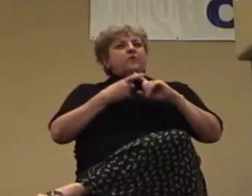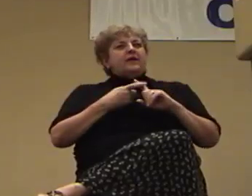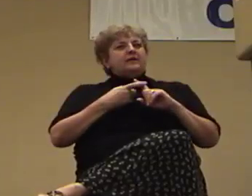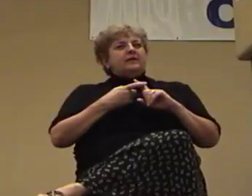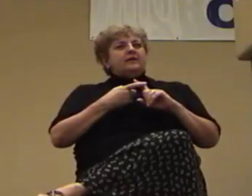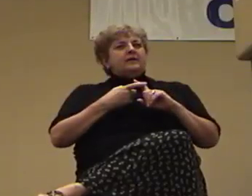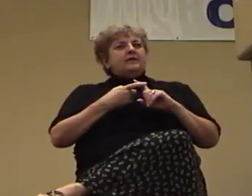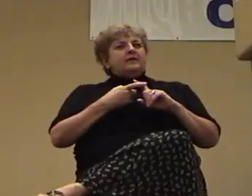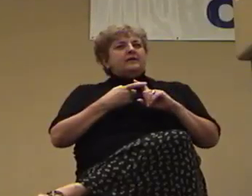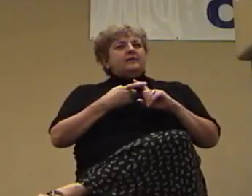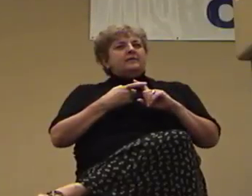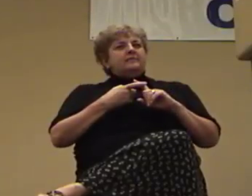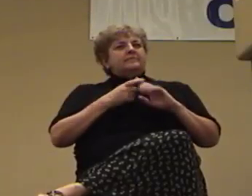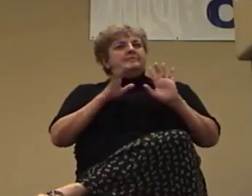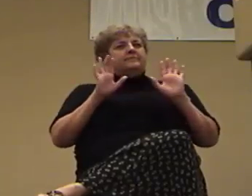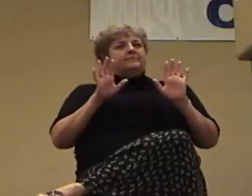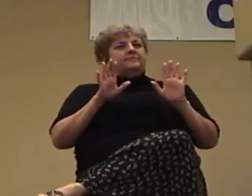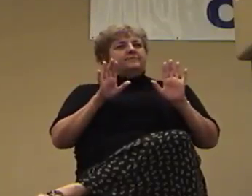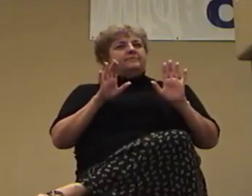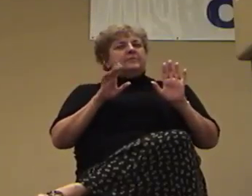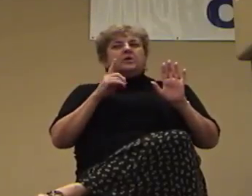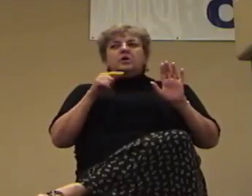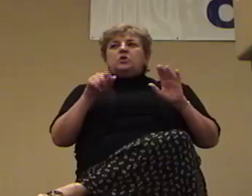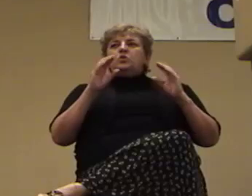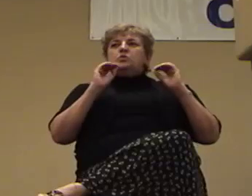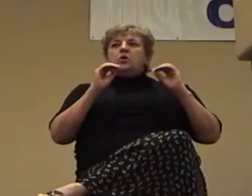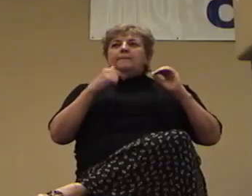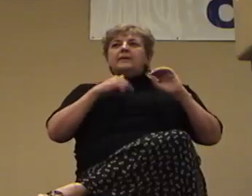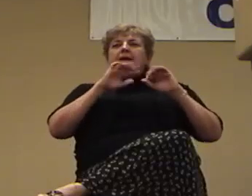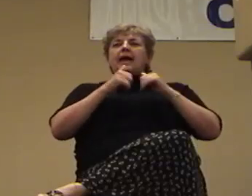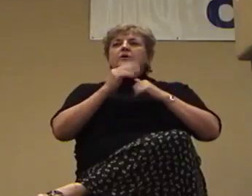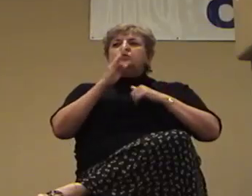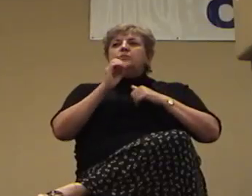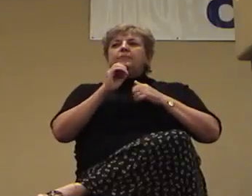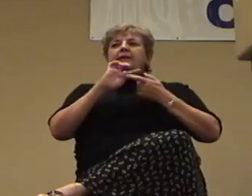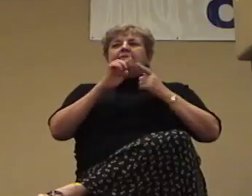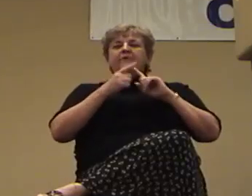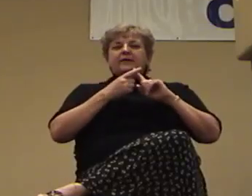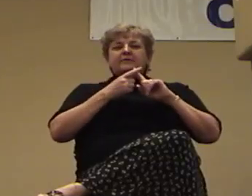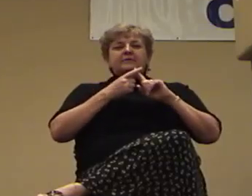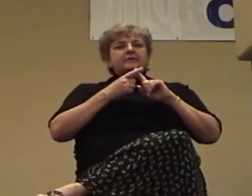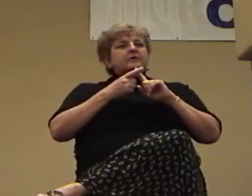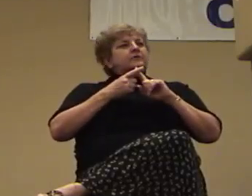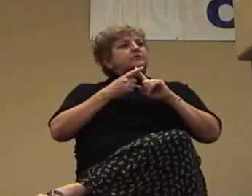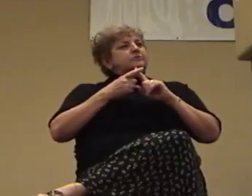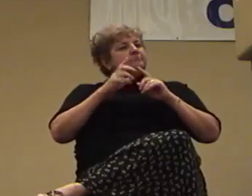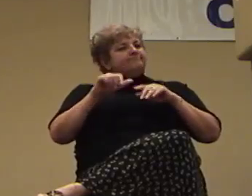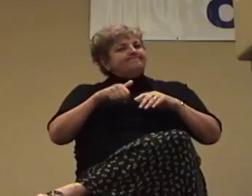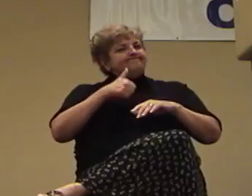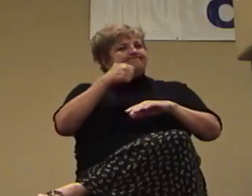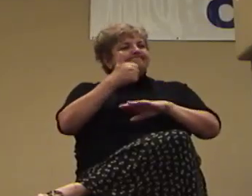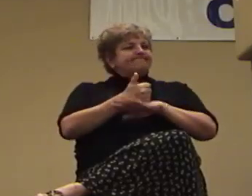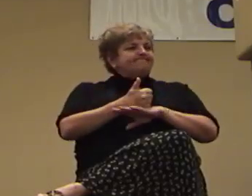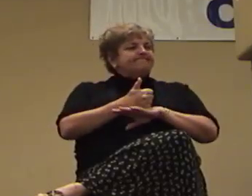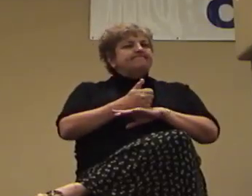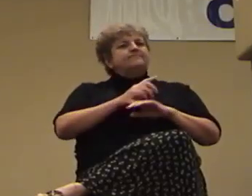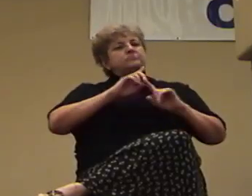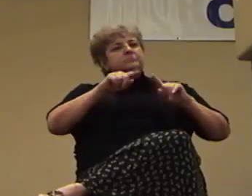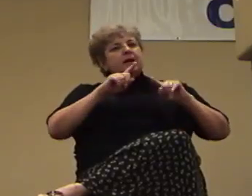things lightly. You've taught me how to be a friend, to suit up and show up, to have integrity, to not lie, to not deceive.